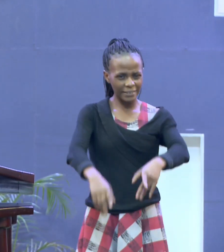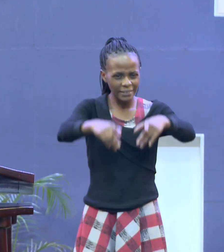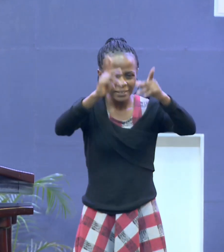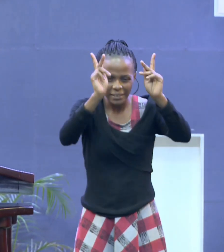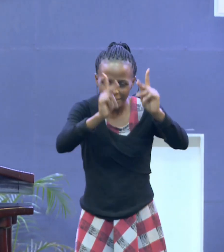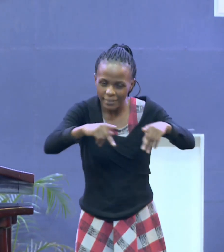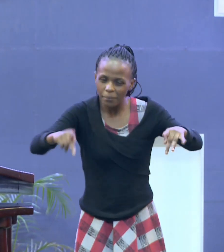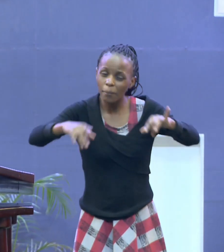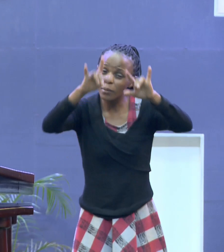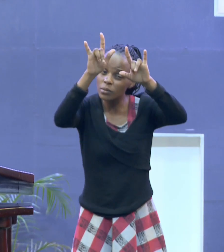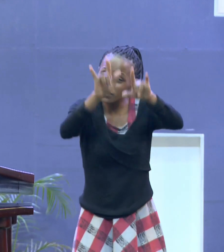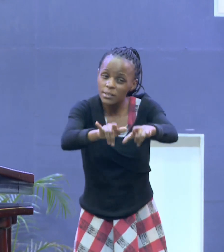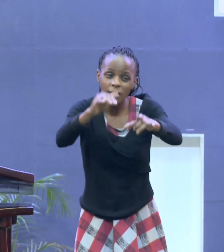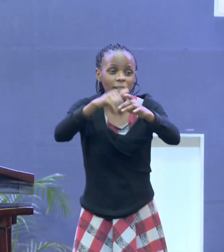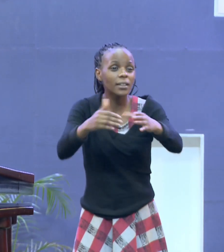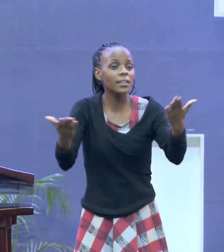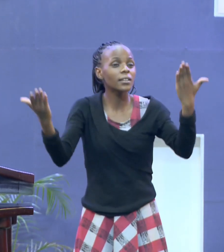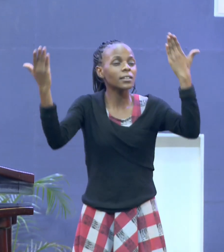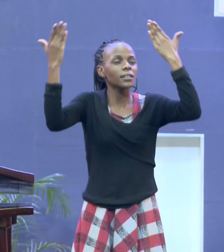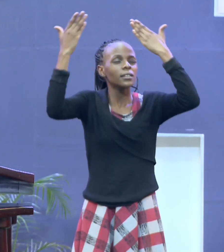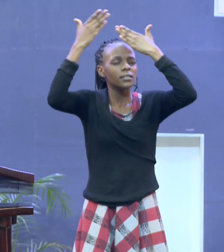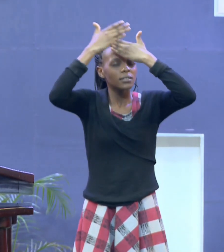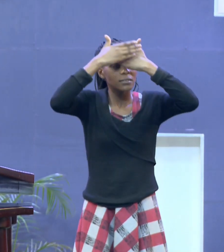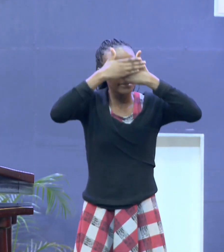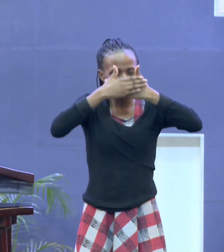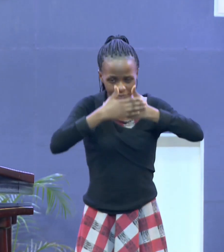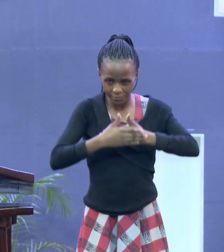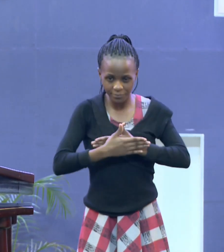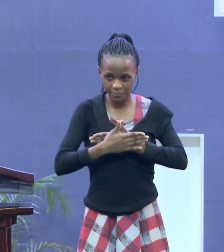in darkness. Abantu abali batula mu kizikiza.